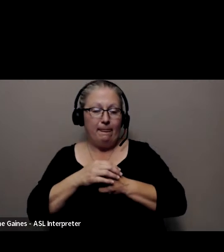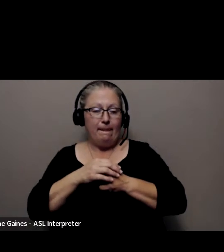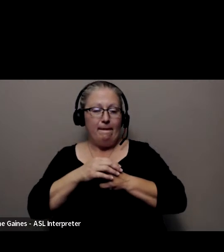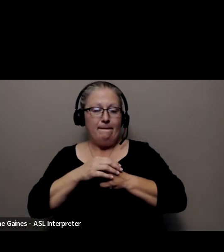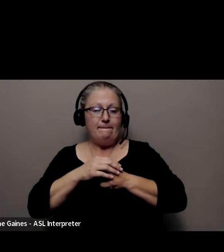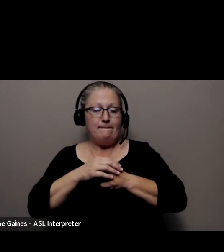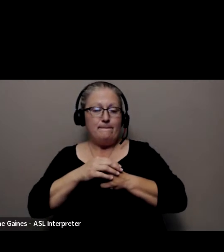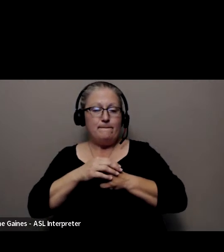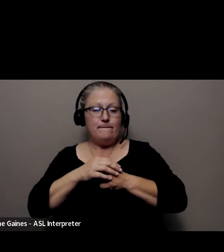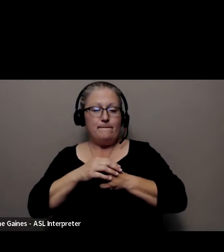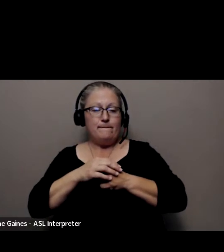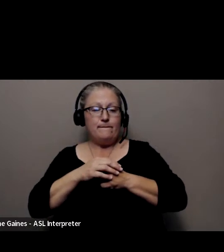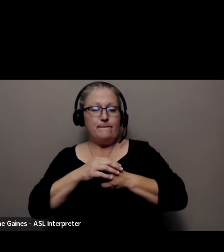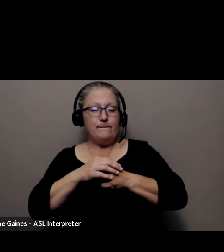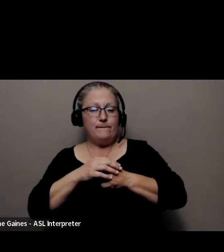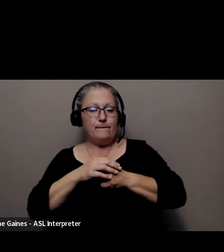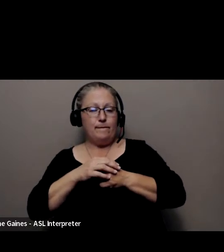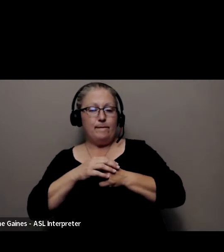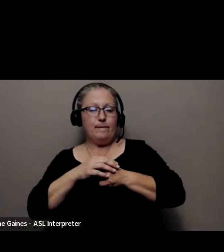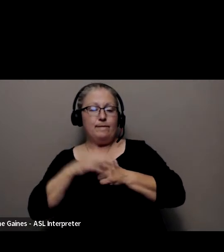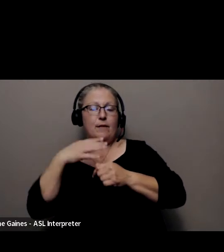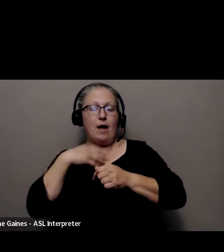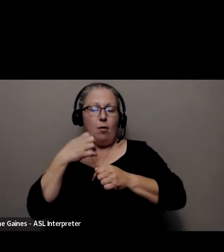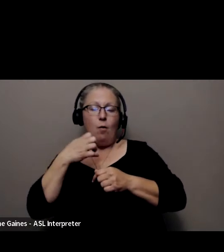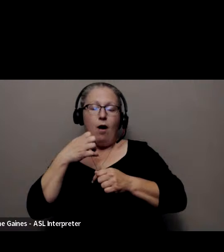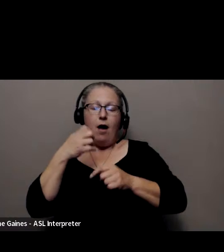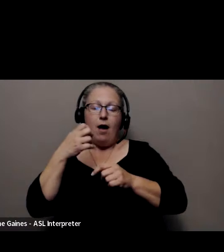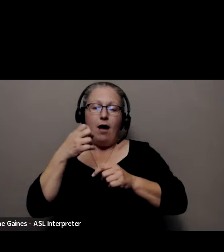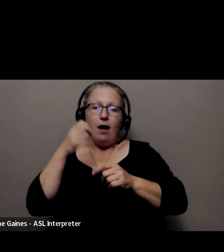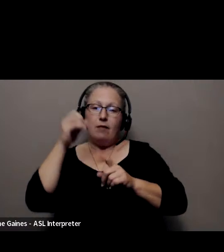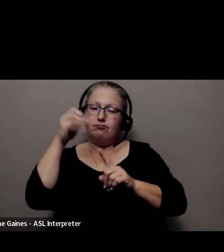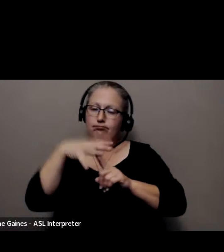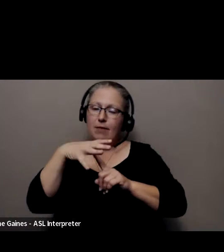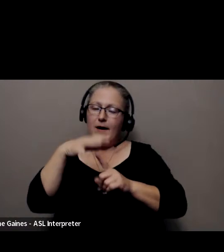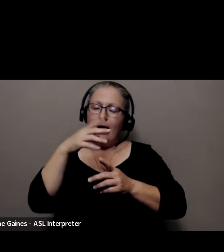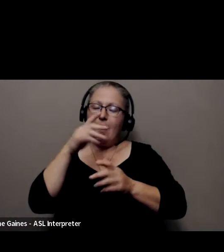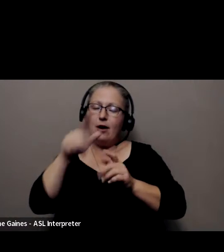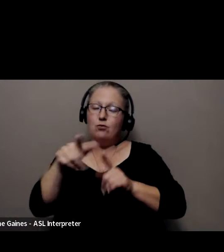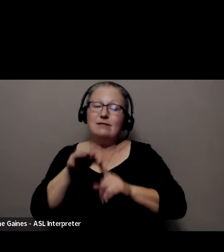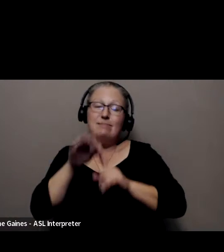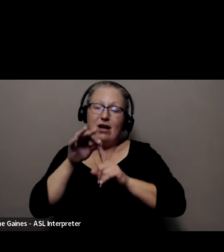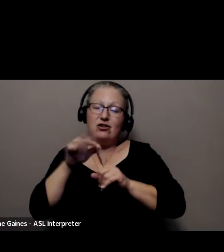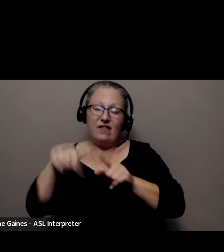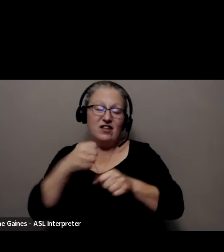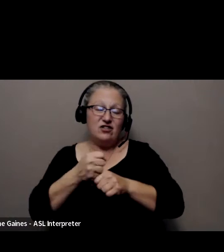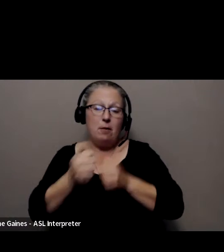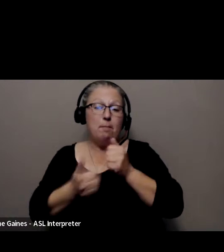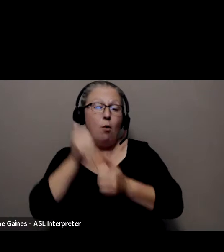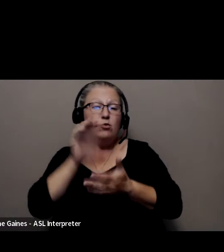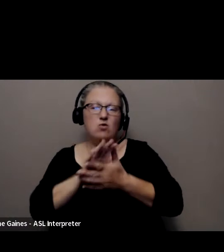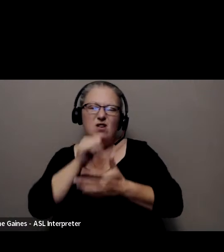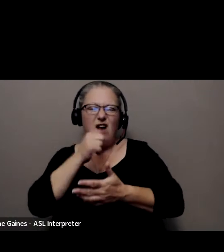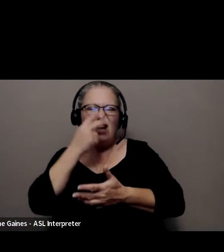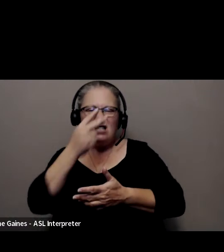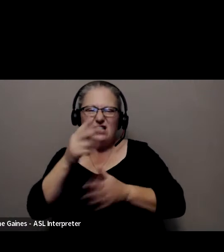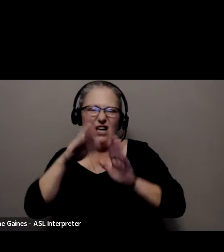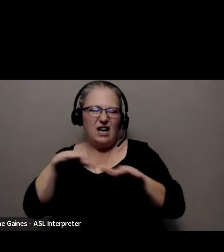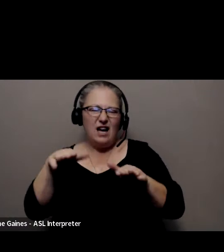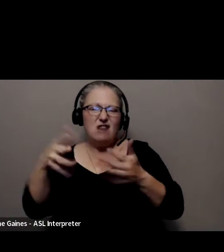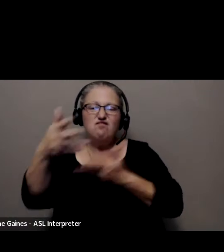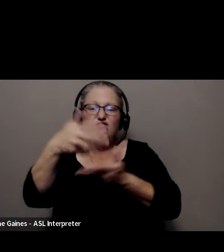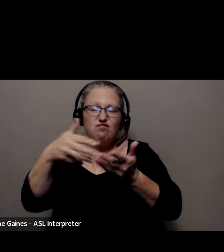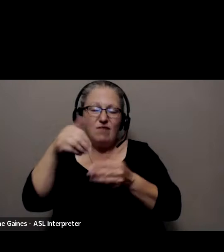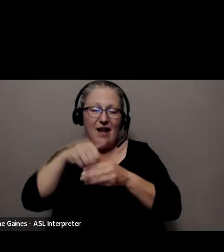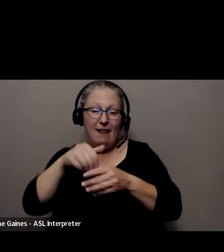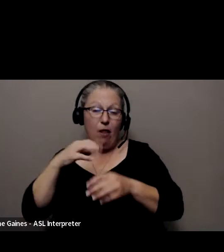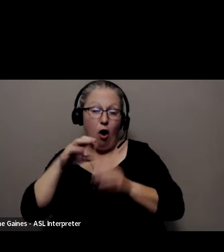I want to highlight how special you have been this year. At most schools, you don't see kids hanging out in the office